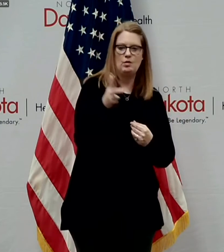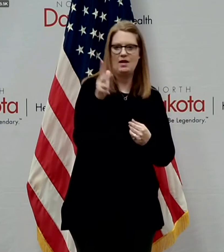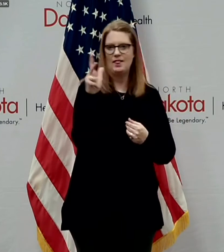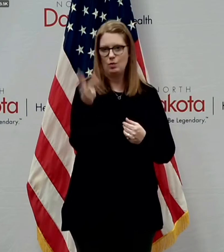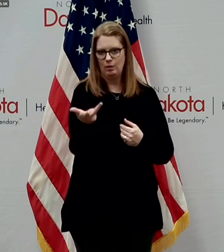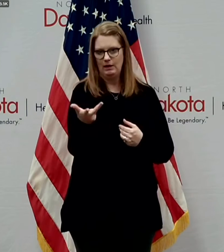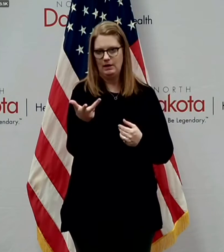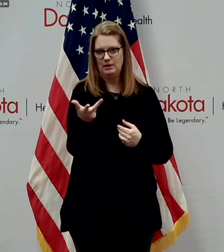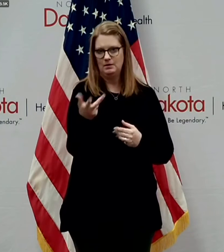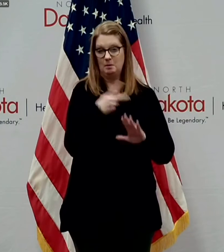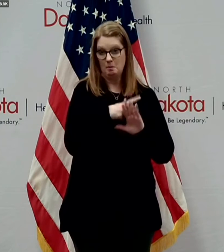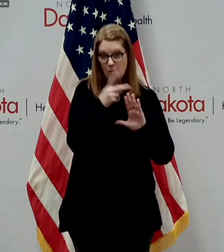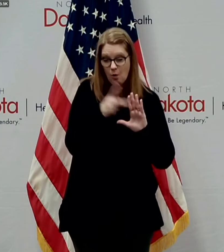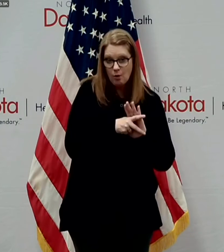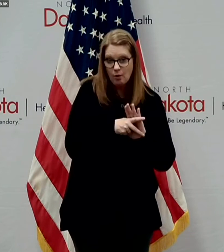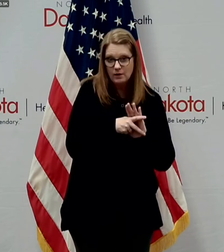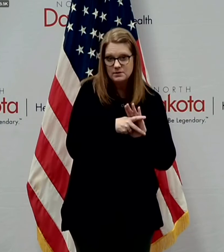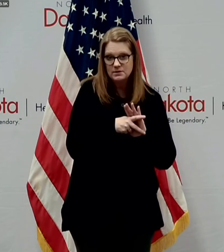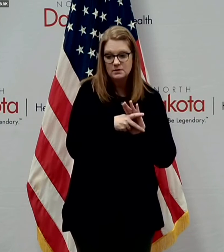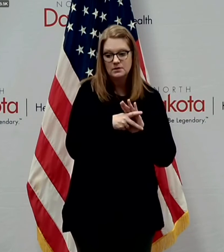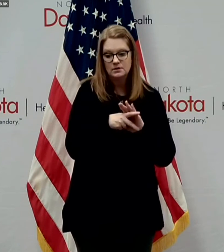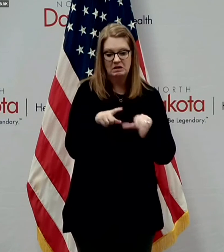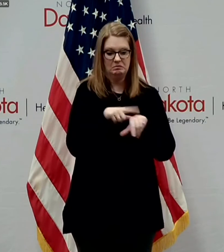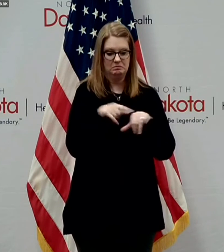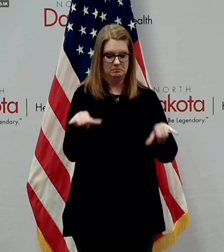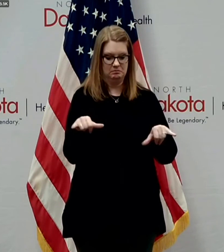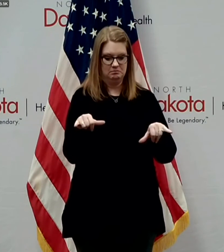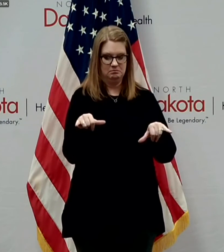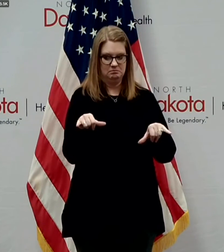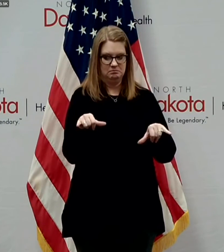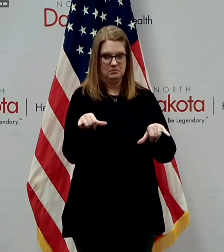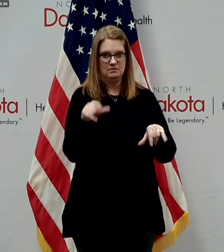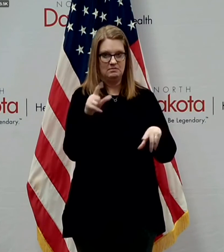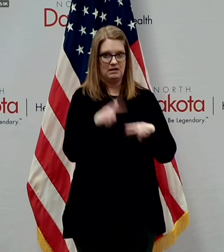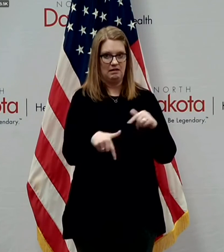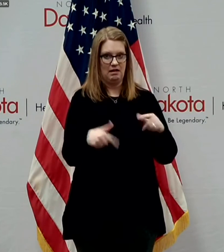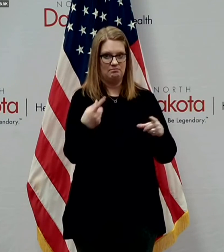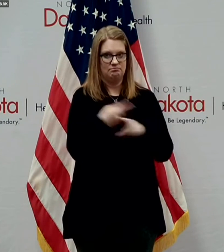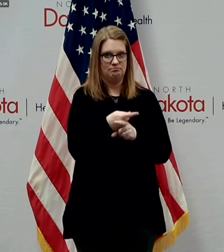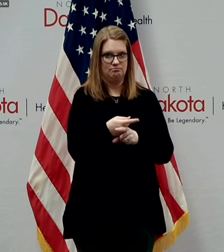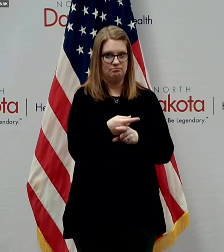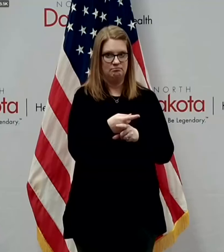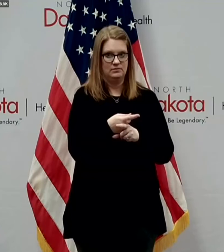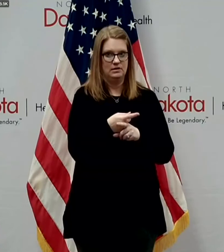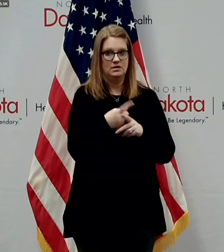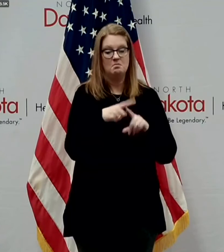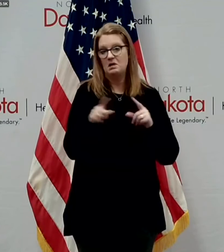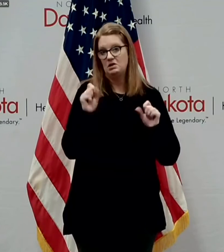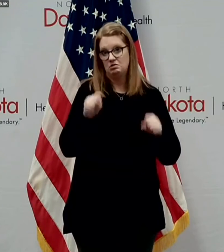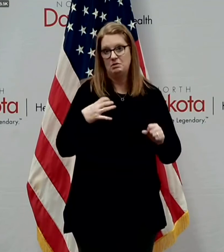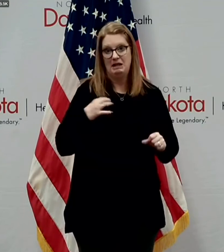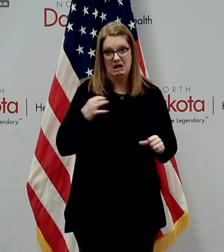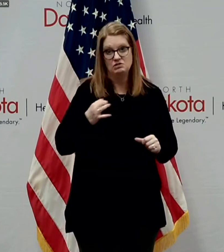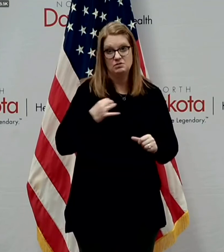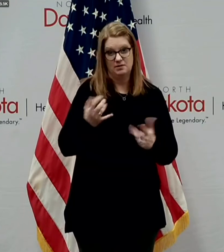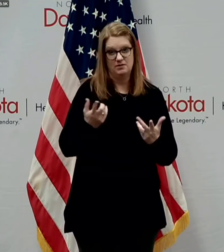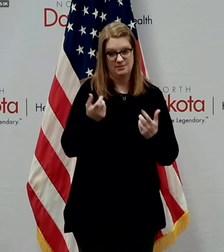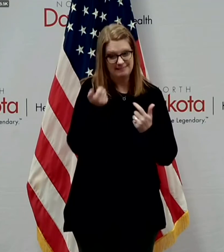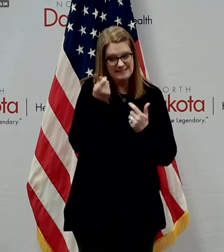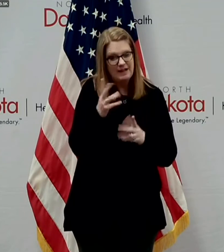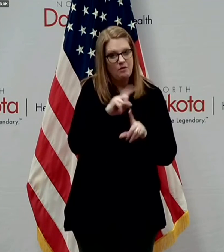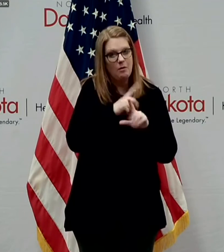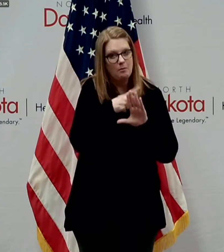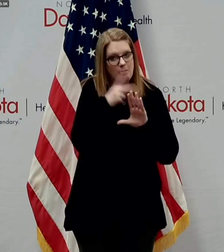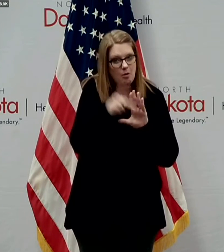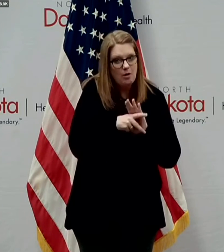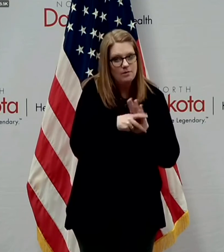programs simultaneously that don't overlap and don't conflict with each other, that don't eliminate your eligibility, that you could be getting all those resources.